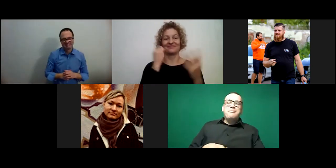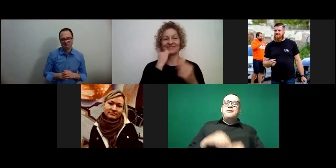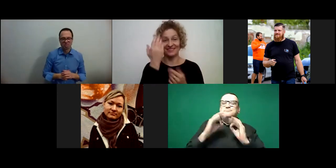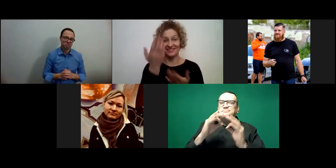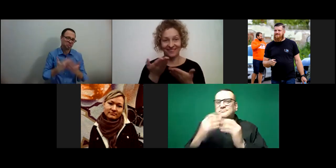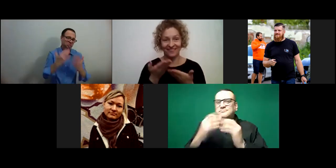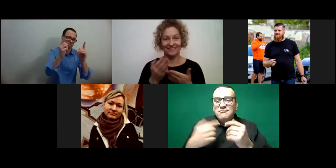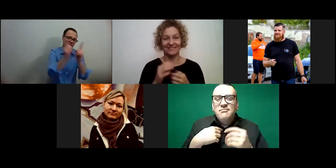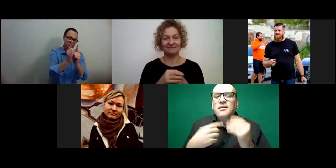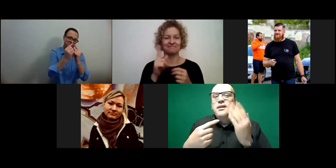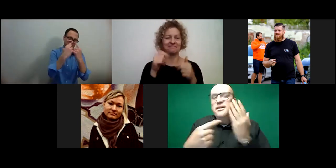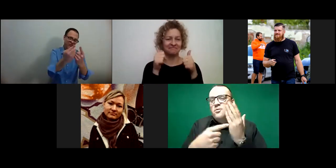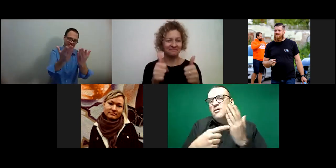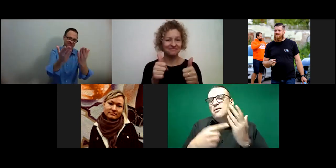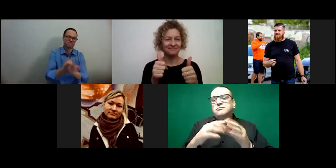Thank you so much.